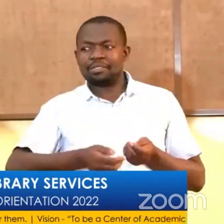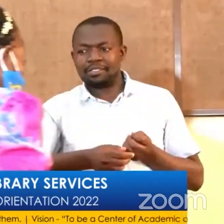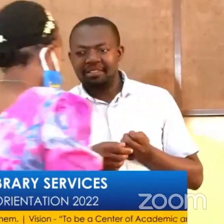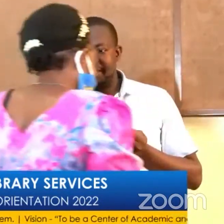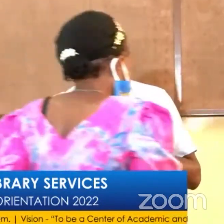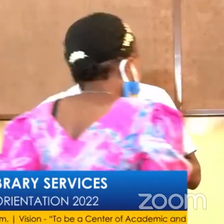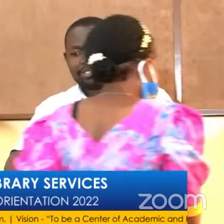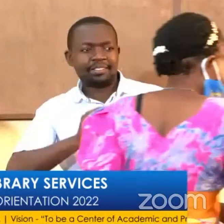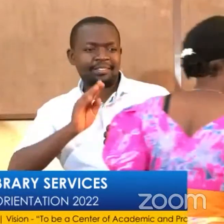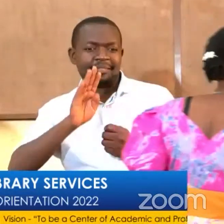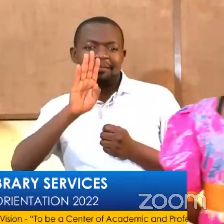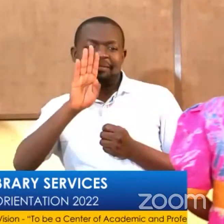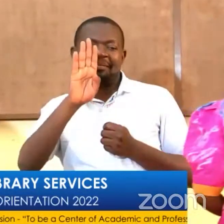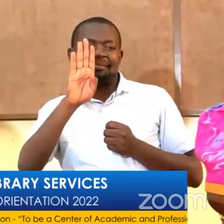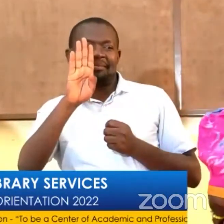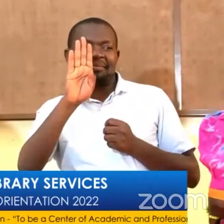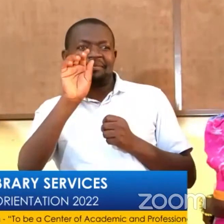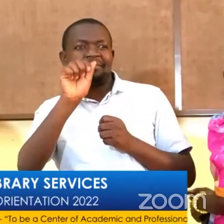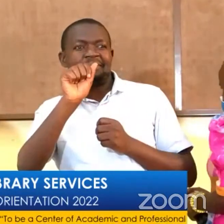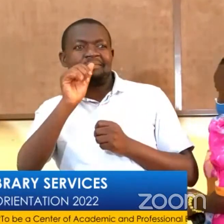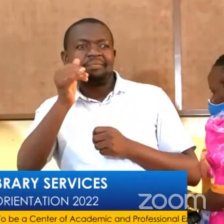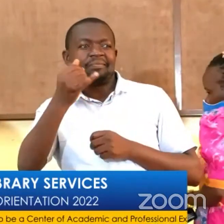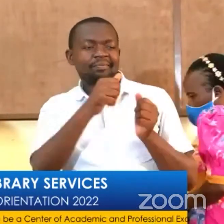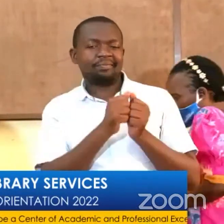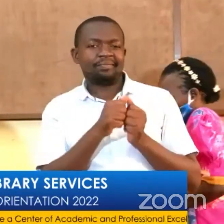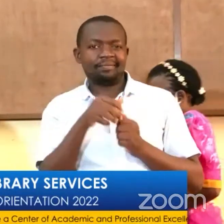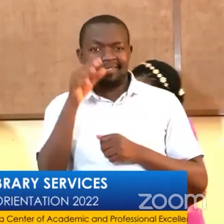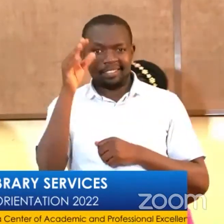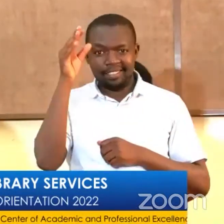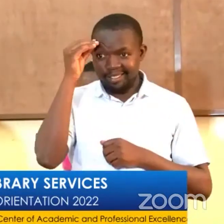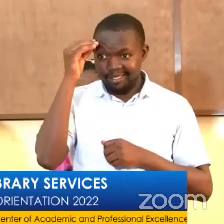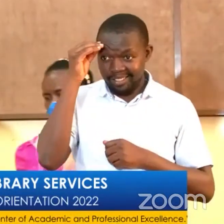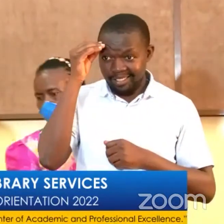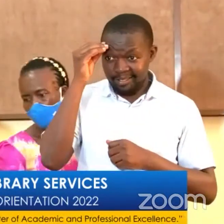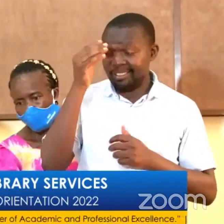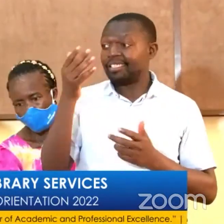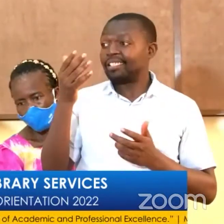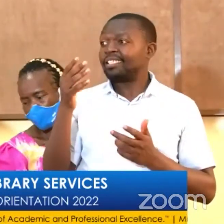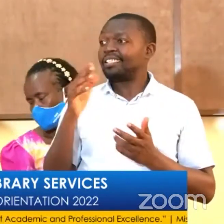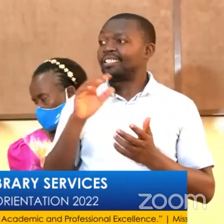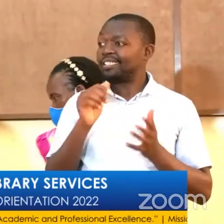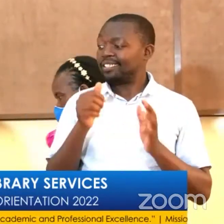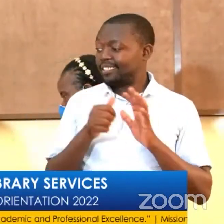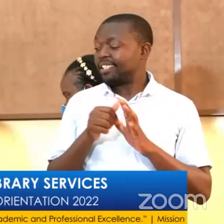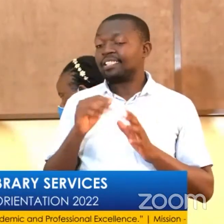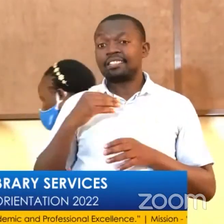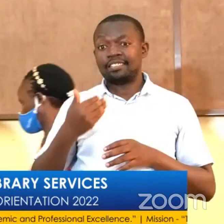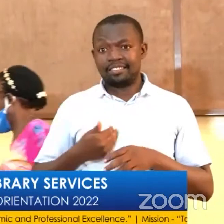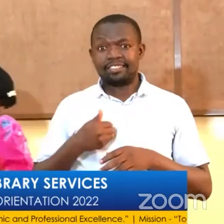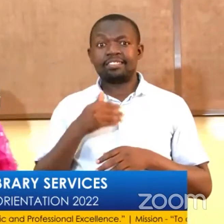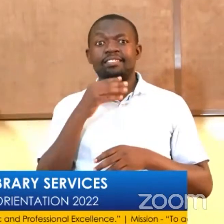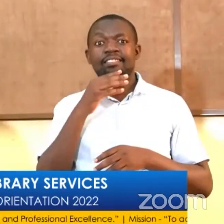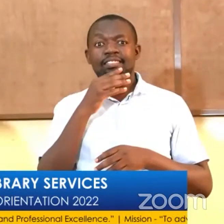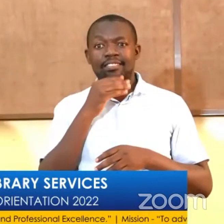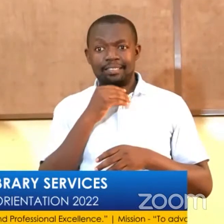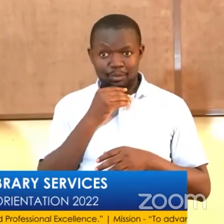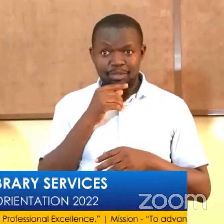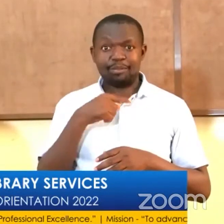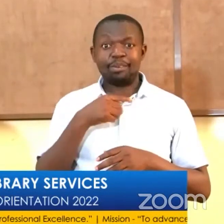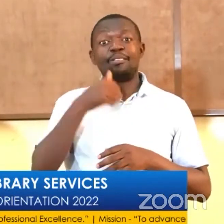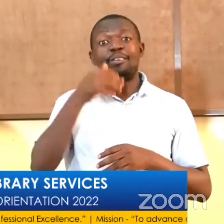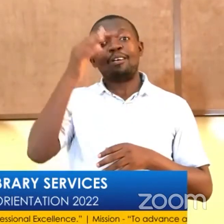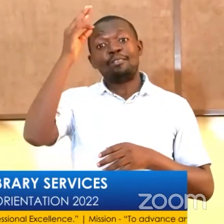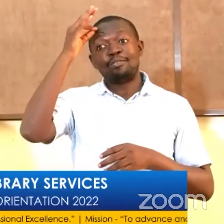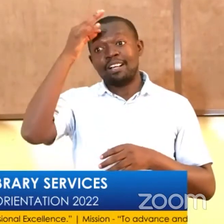Bachelor of Arts with Education. Ladies and gentlemen, we have Faculty of Education. Ask